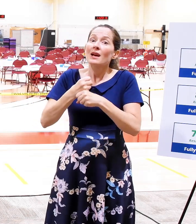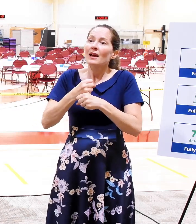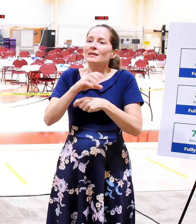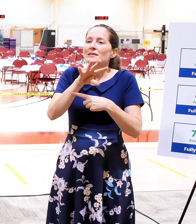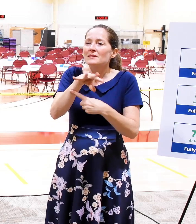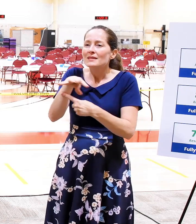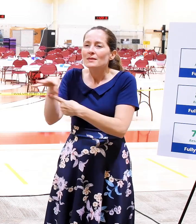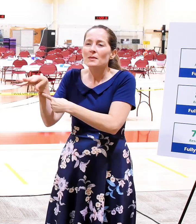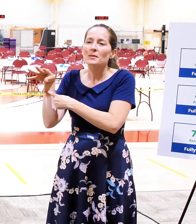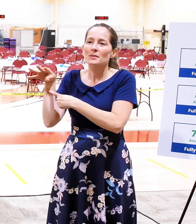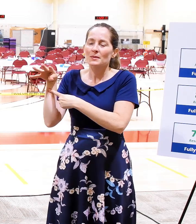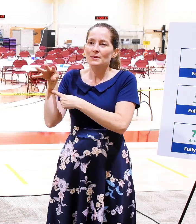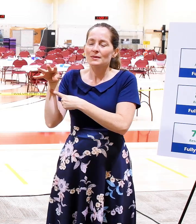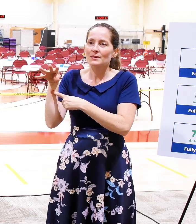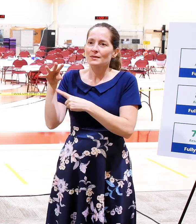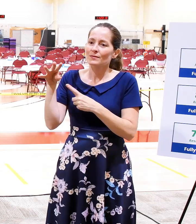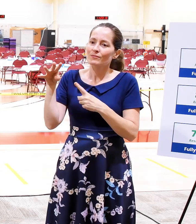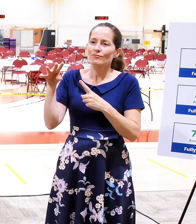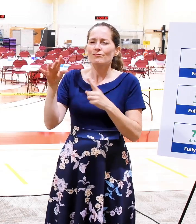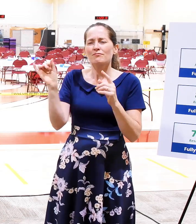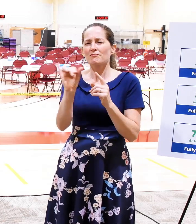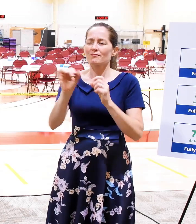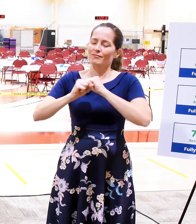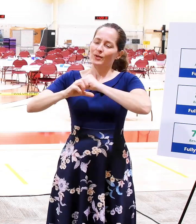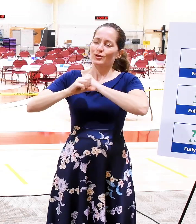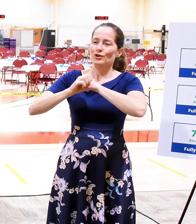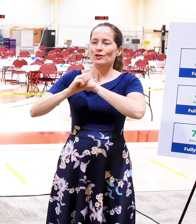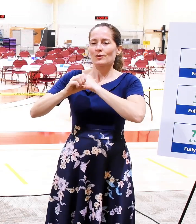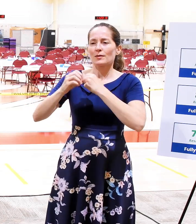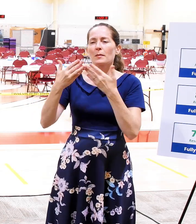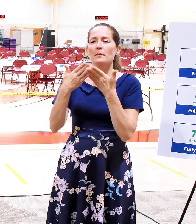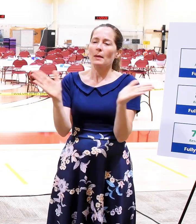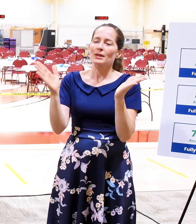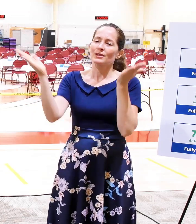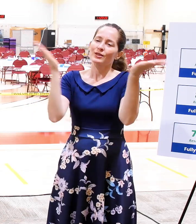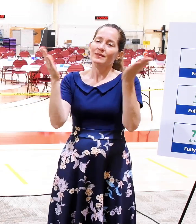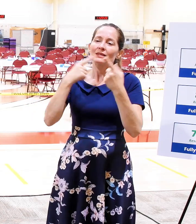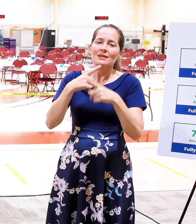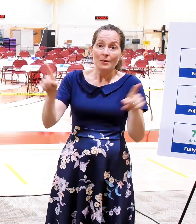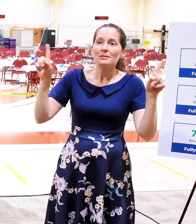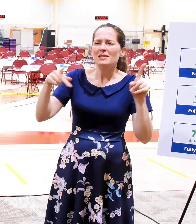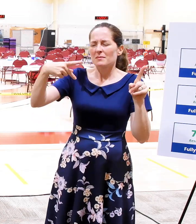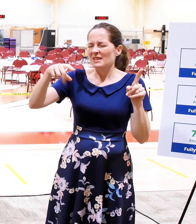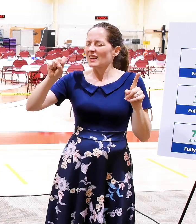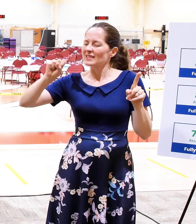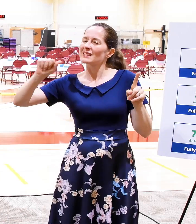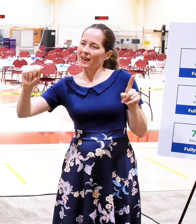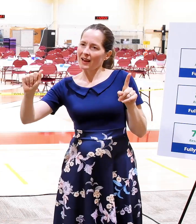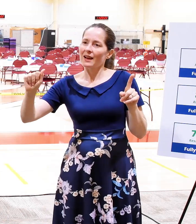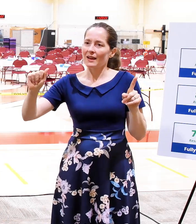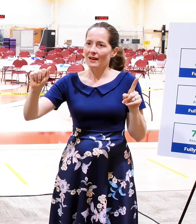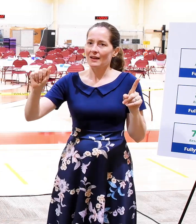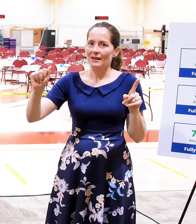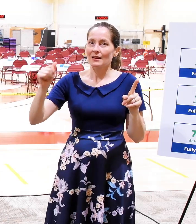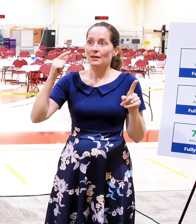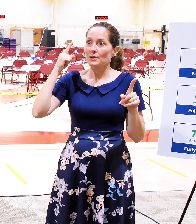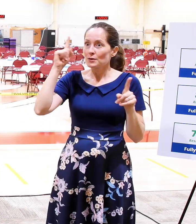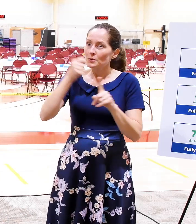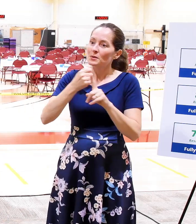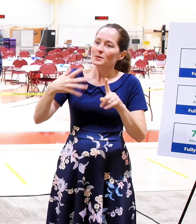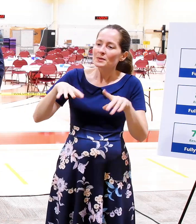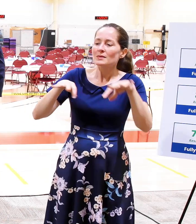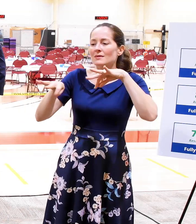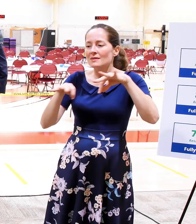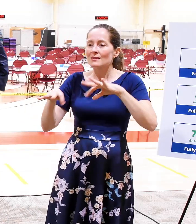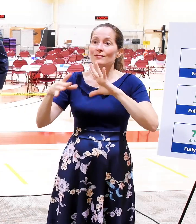in the series ask the important question of why get vaccinated? Answering the question were youth and their parents,